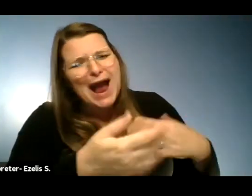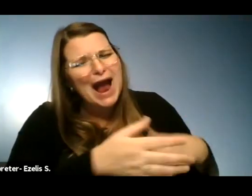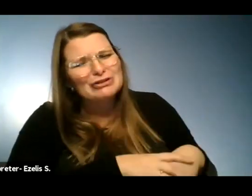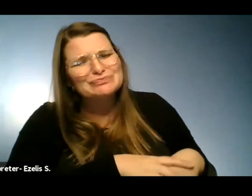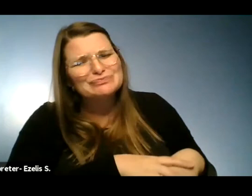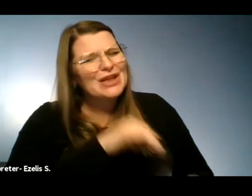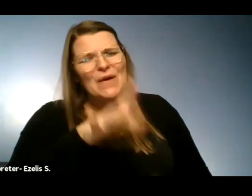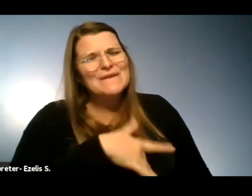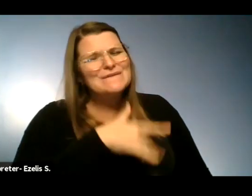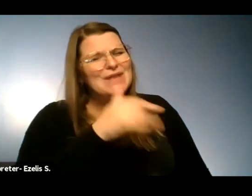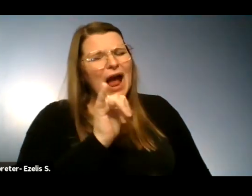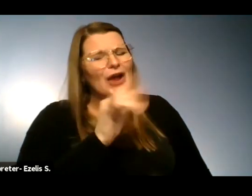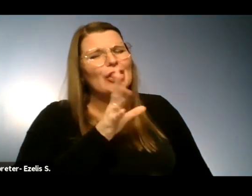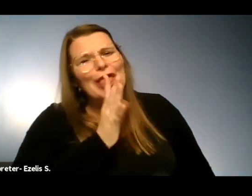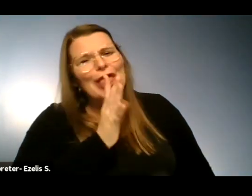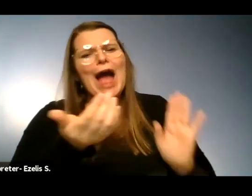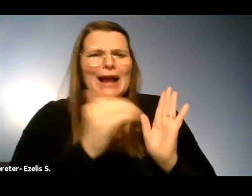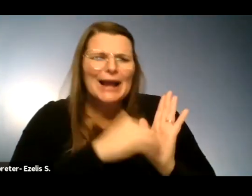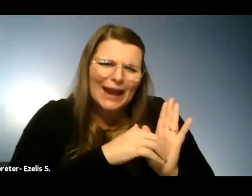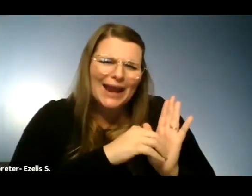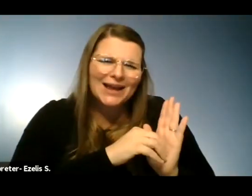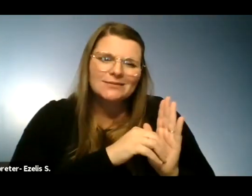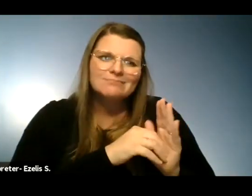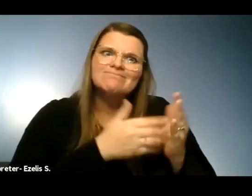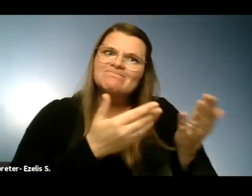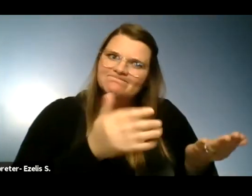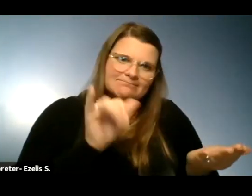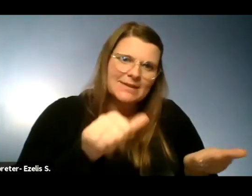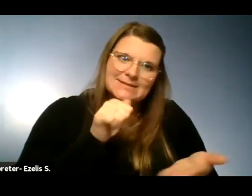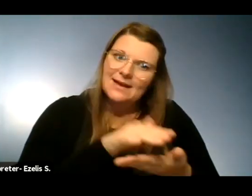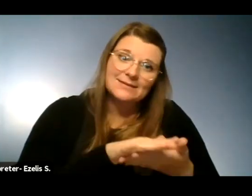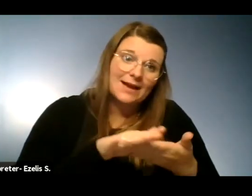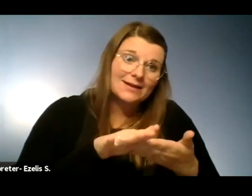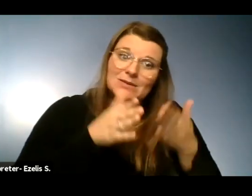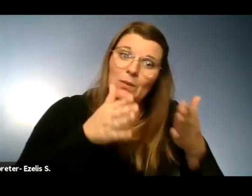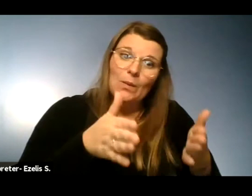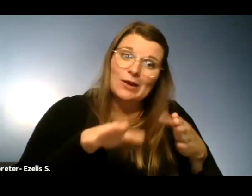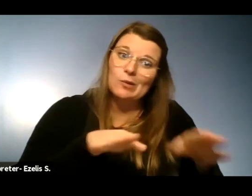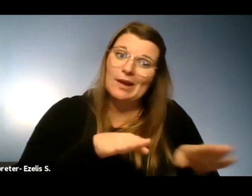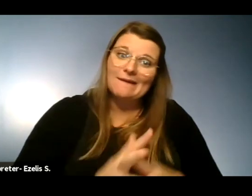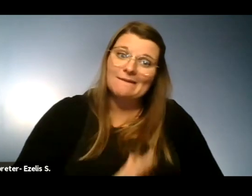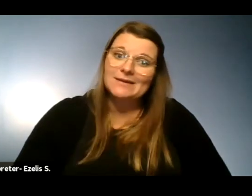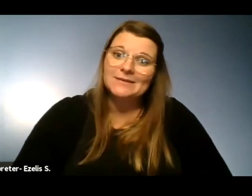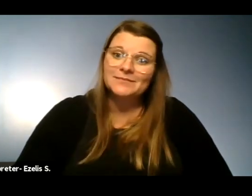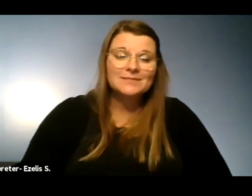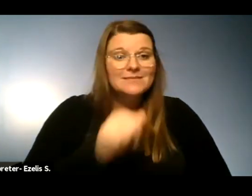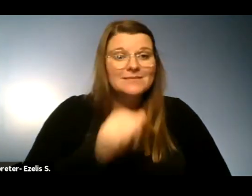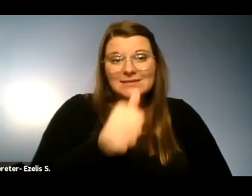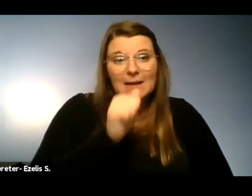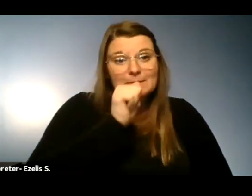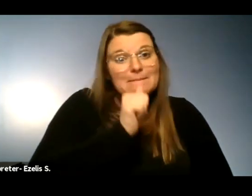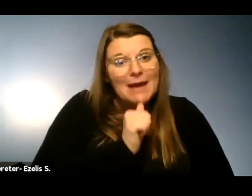like telling you what I just said. And that's not a very nice way to behave. It's not a patient